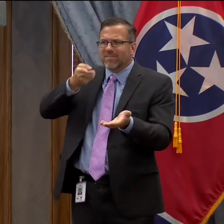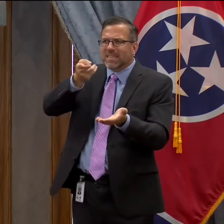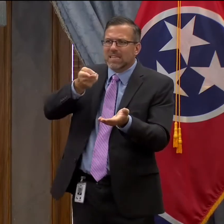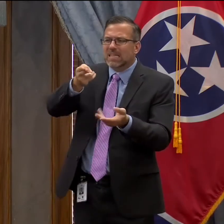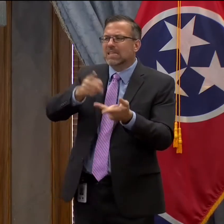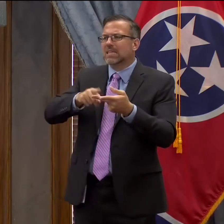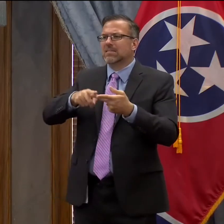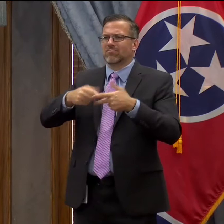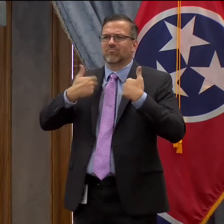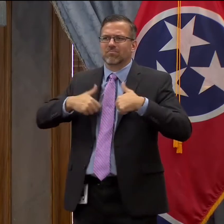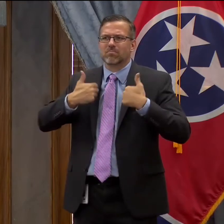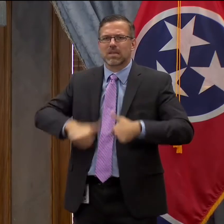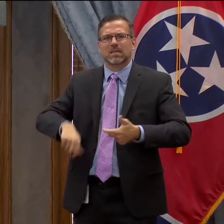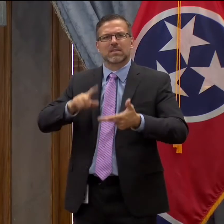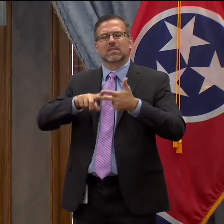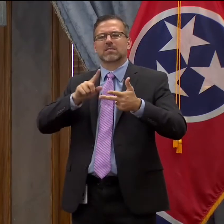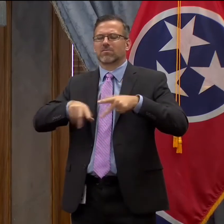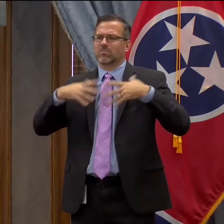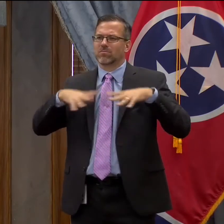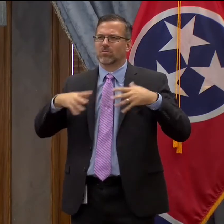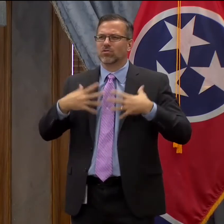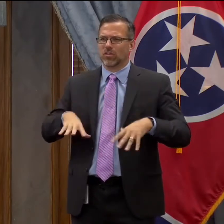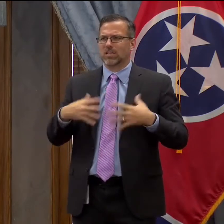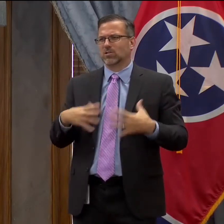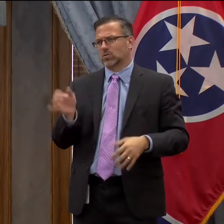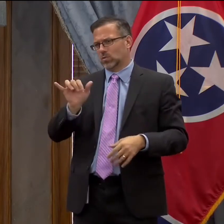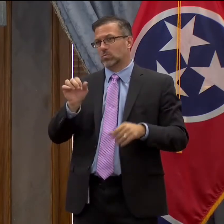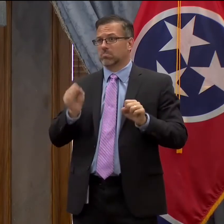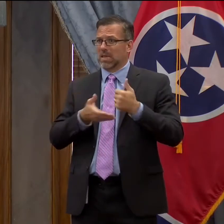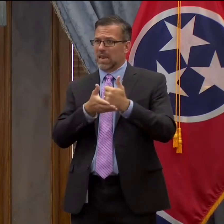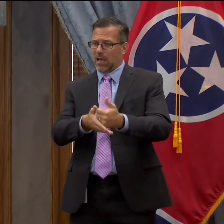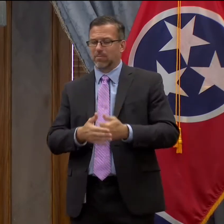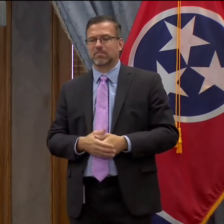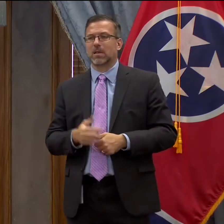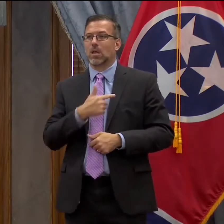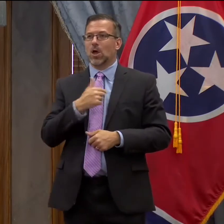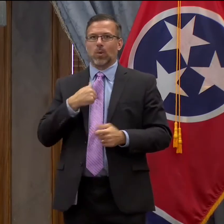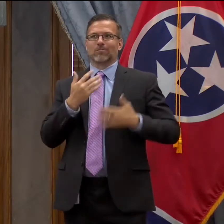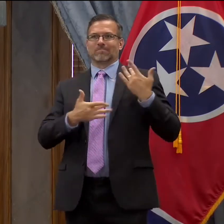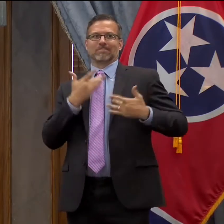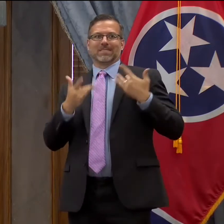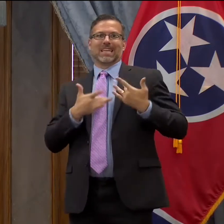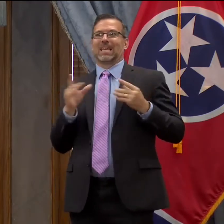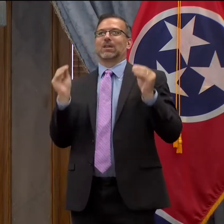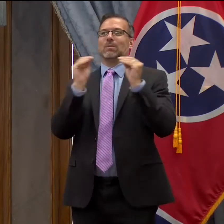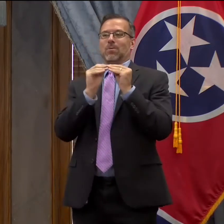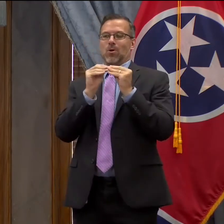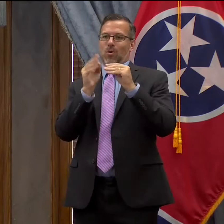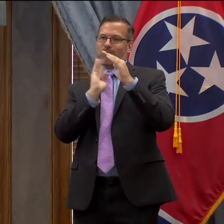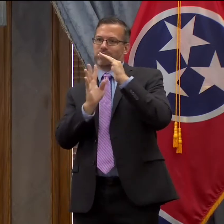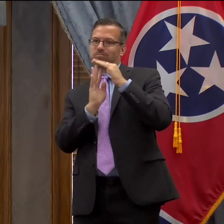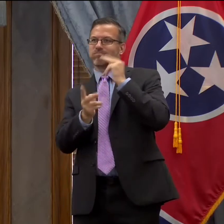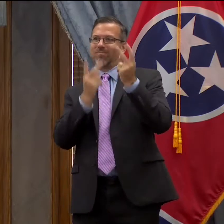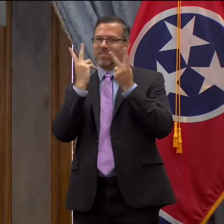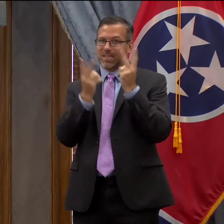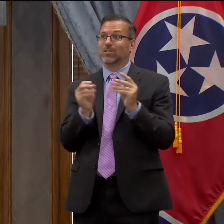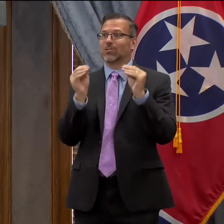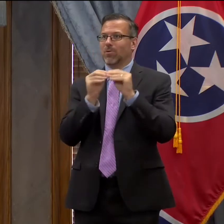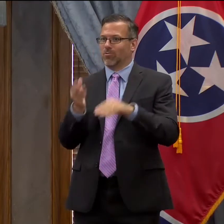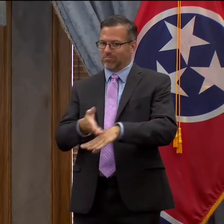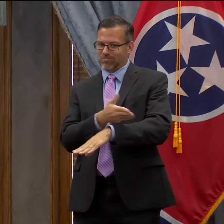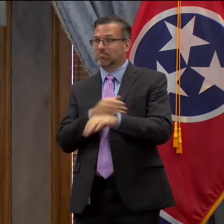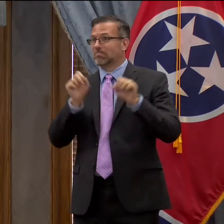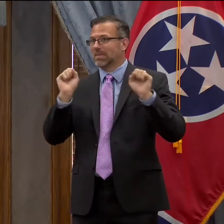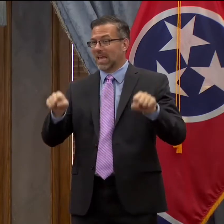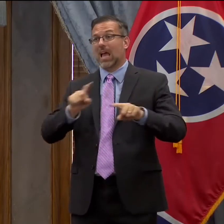and dressing. While we're excited about offering broader access to visitation, I want to be very clear.